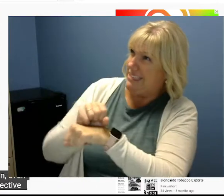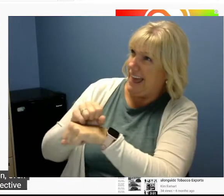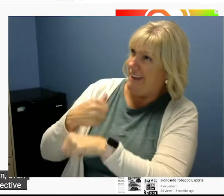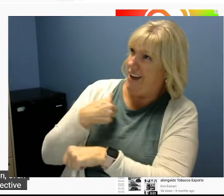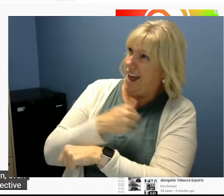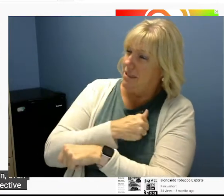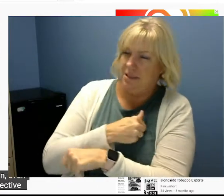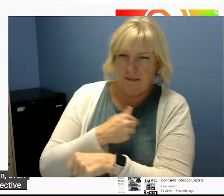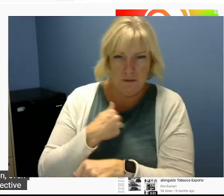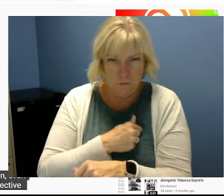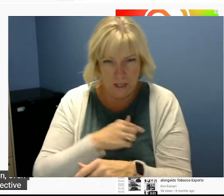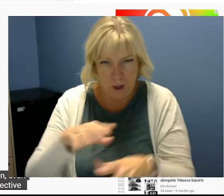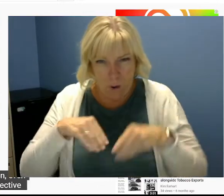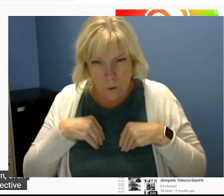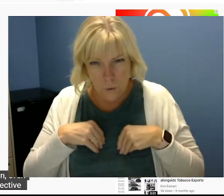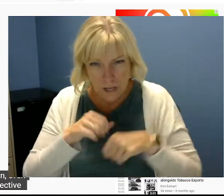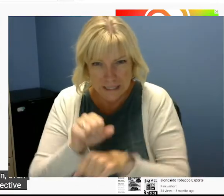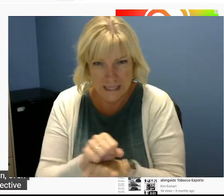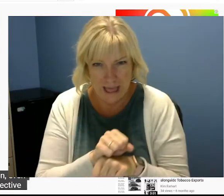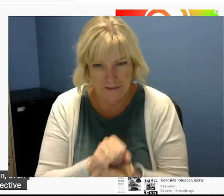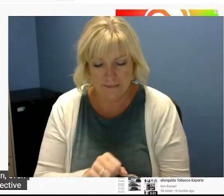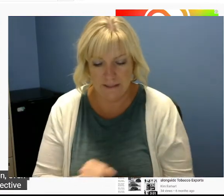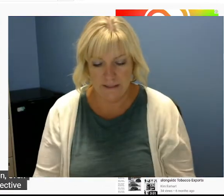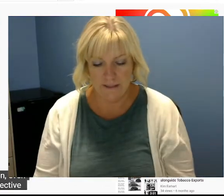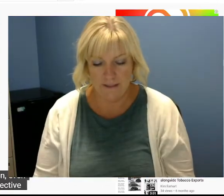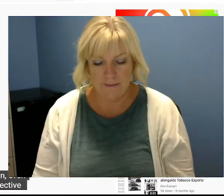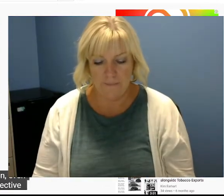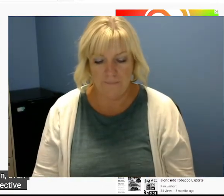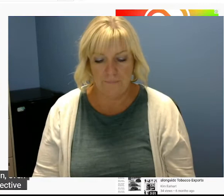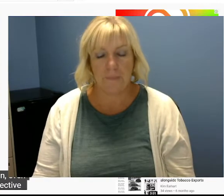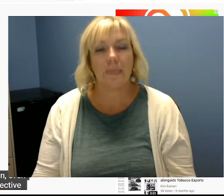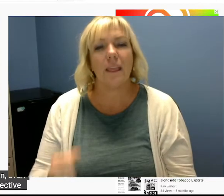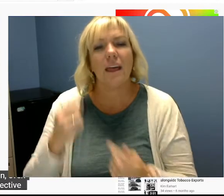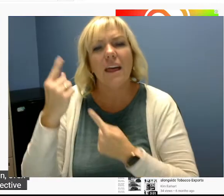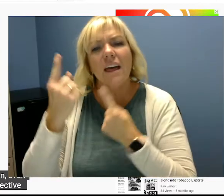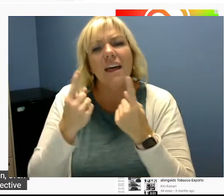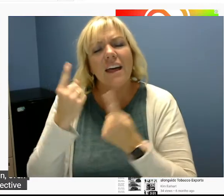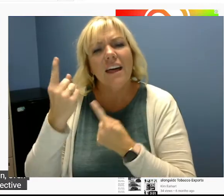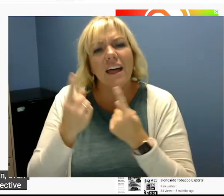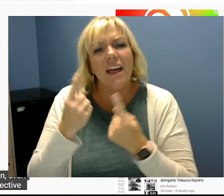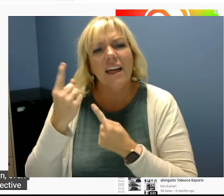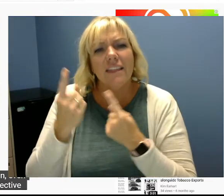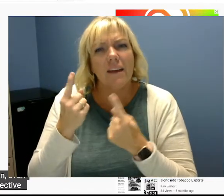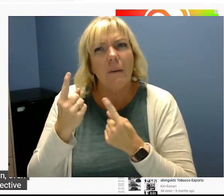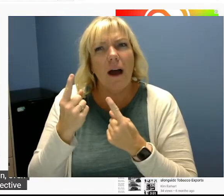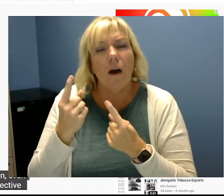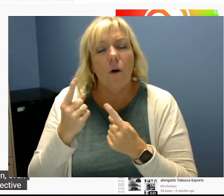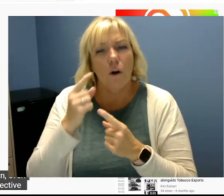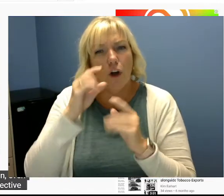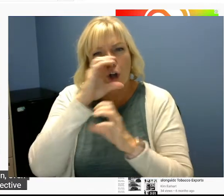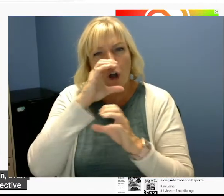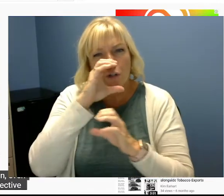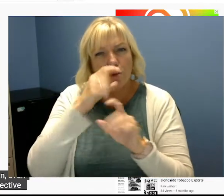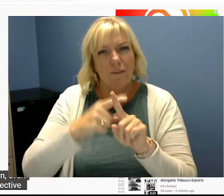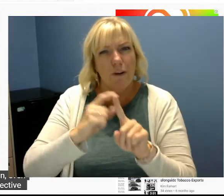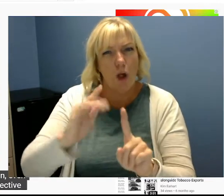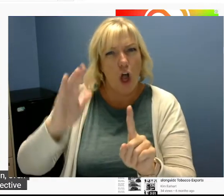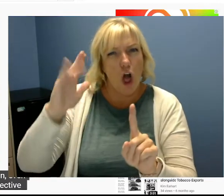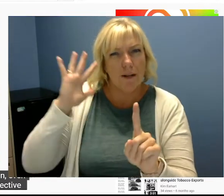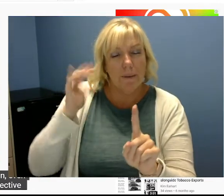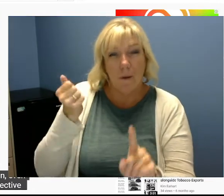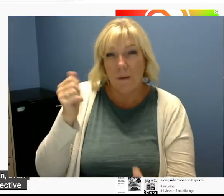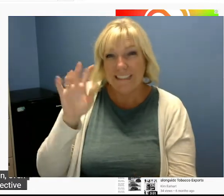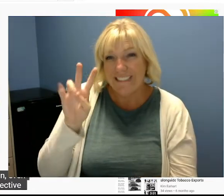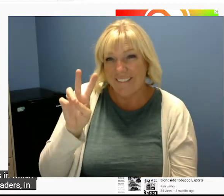thing to think about is the ways in which this cartoon, even though it's from the 1770s, is